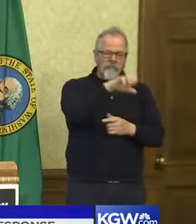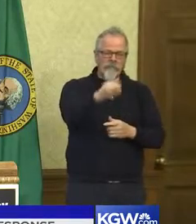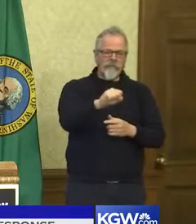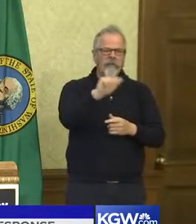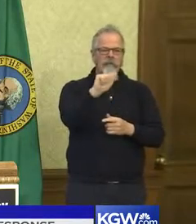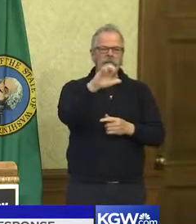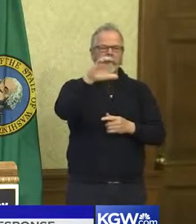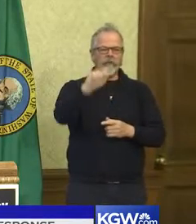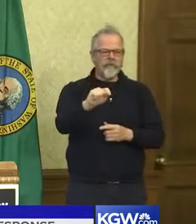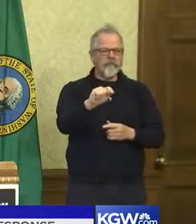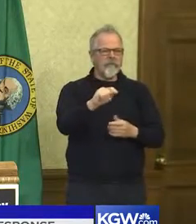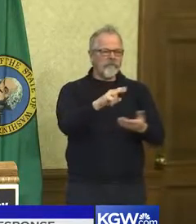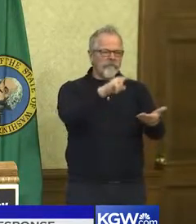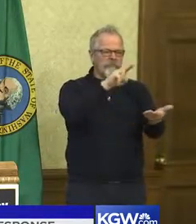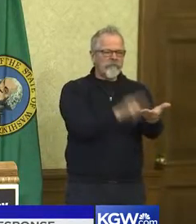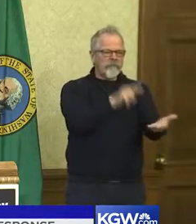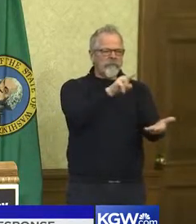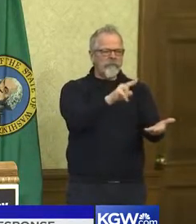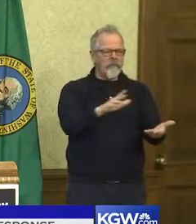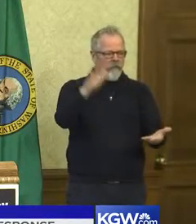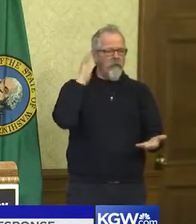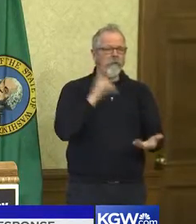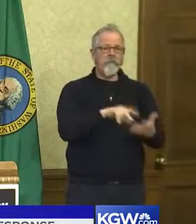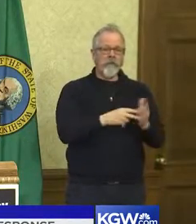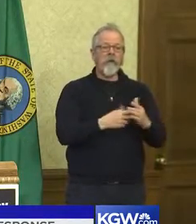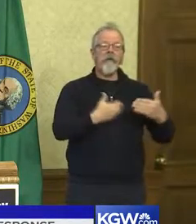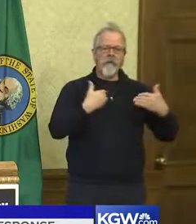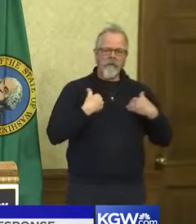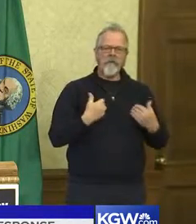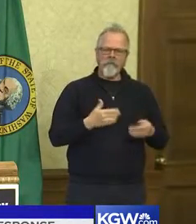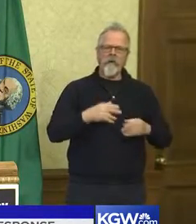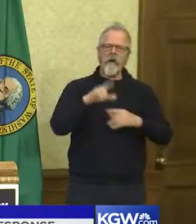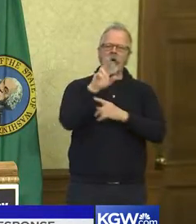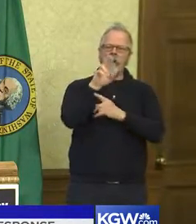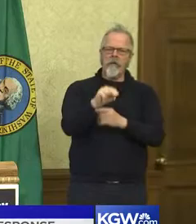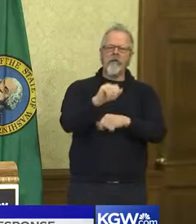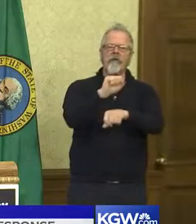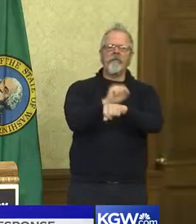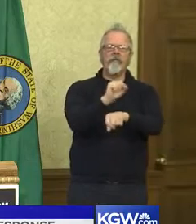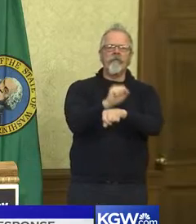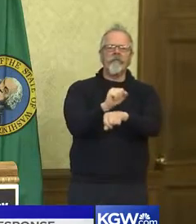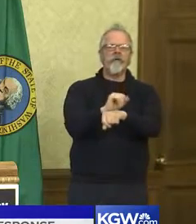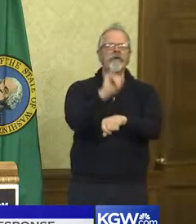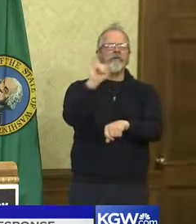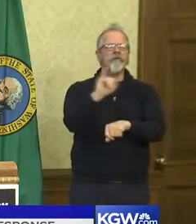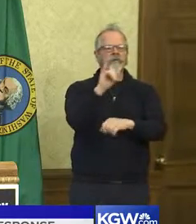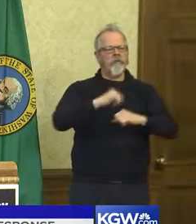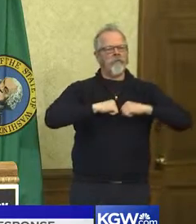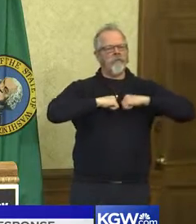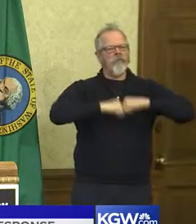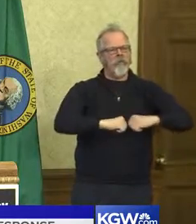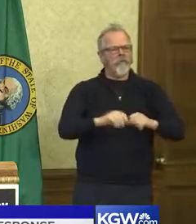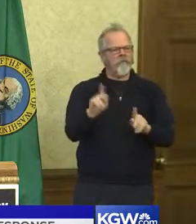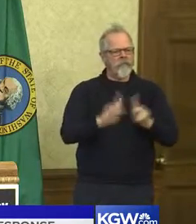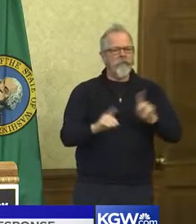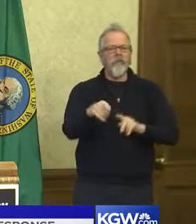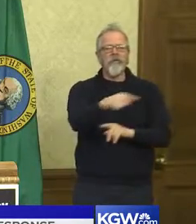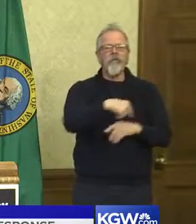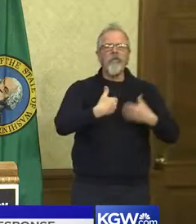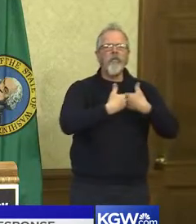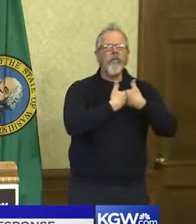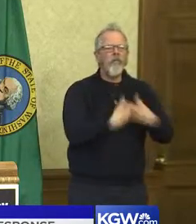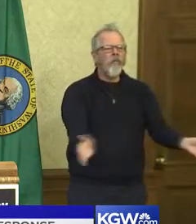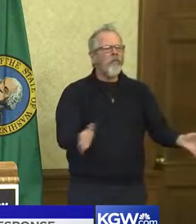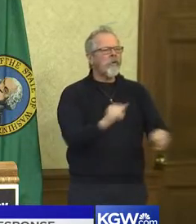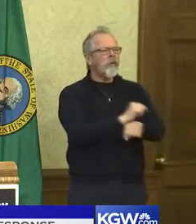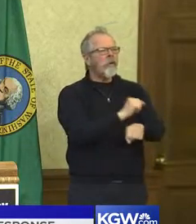And unfortunately, we have thousands of people in that situation today. Our Washington State